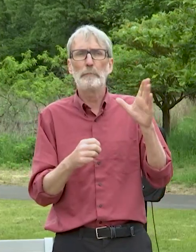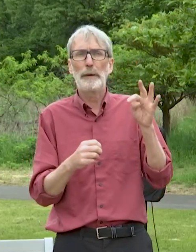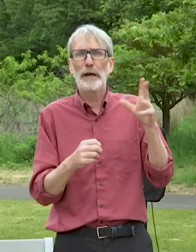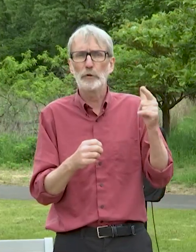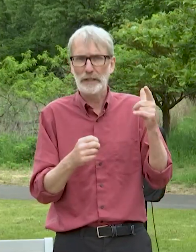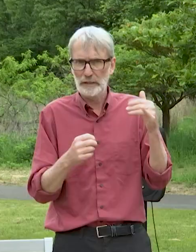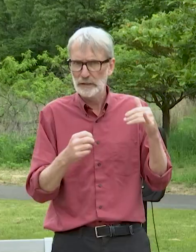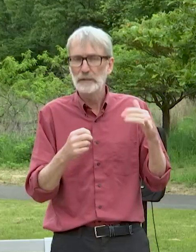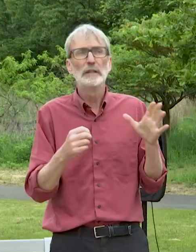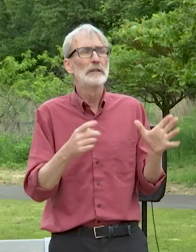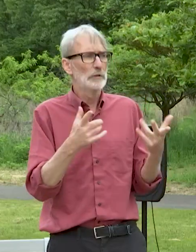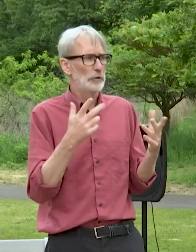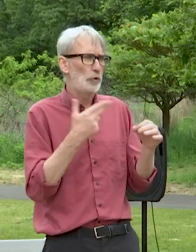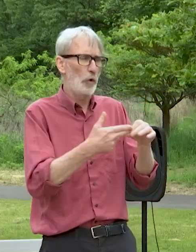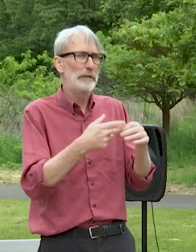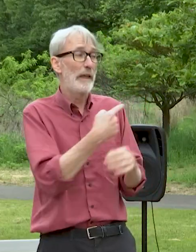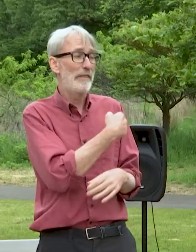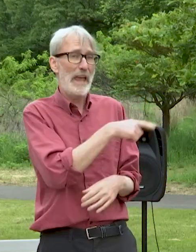they